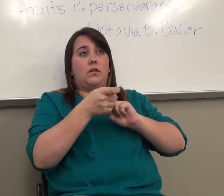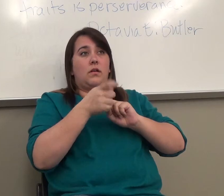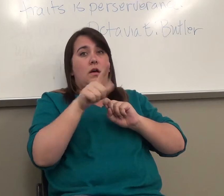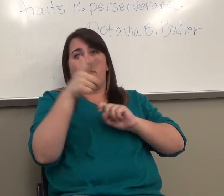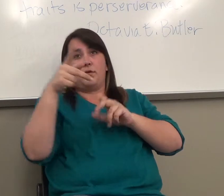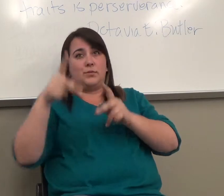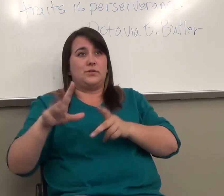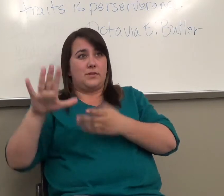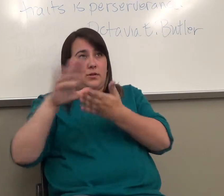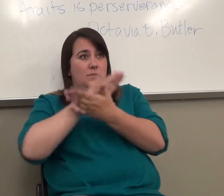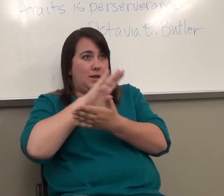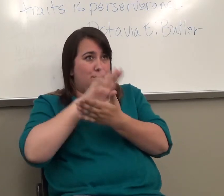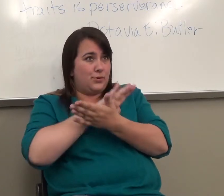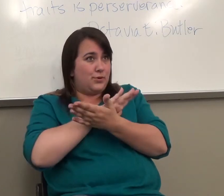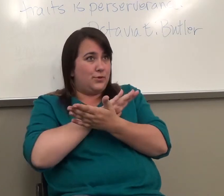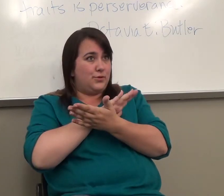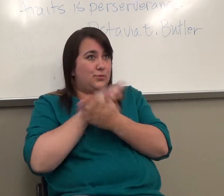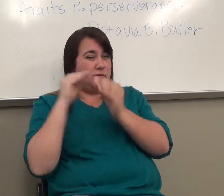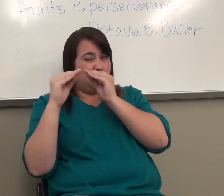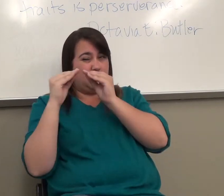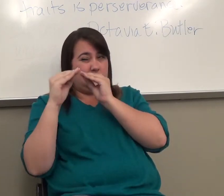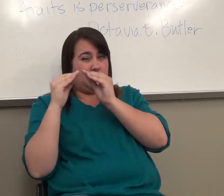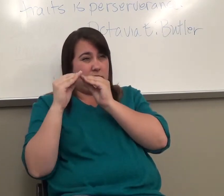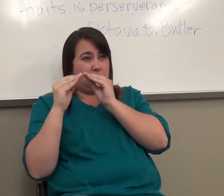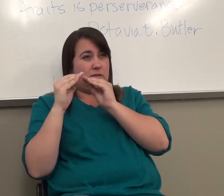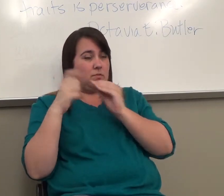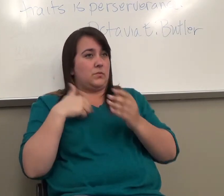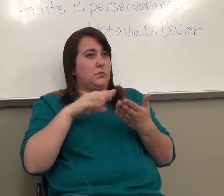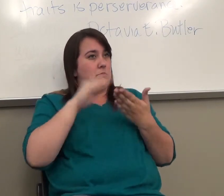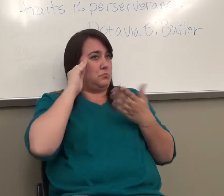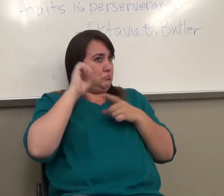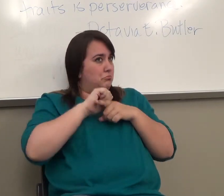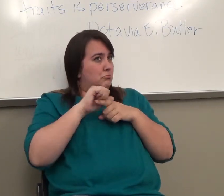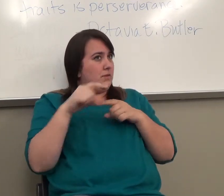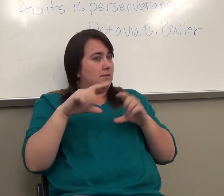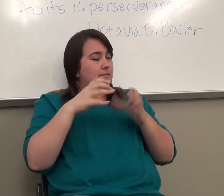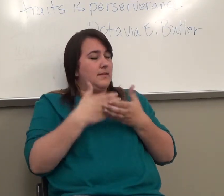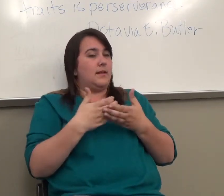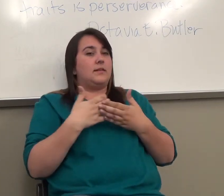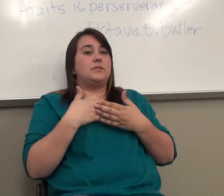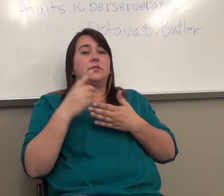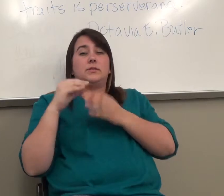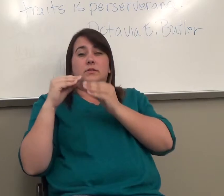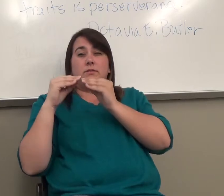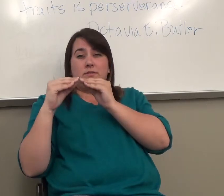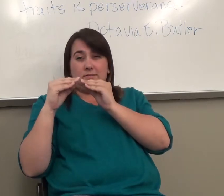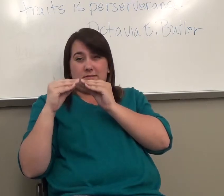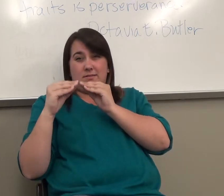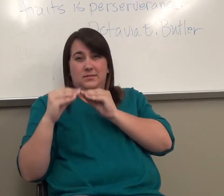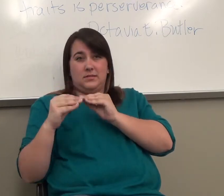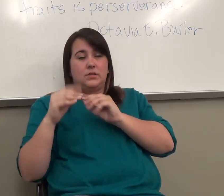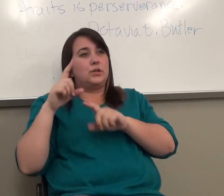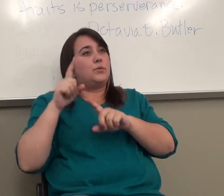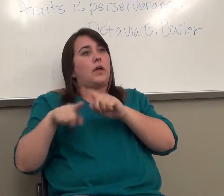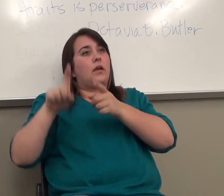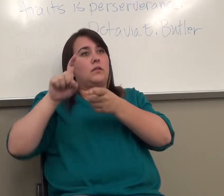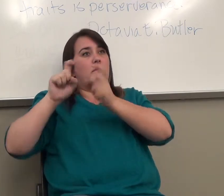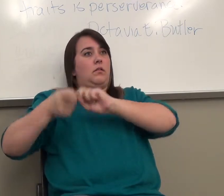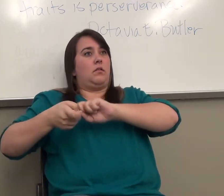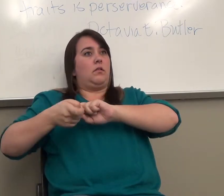else's paper, which is one of the things we're learning to do in this class, you can't, treat this as